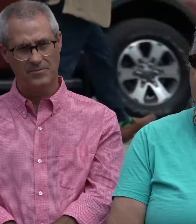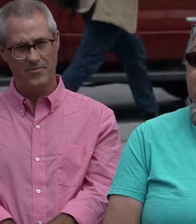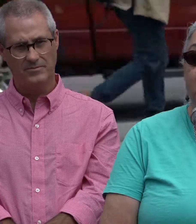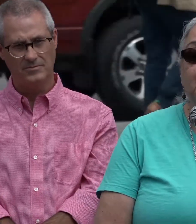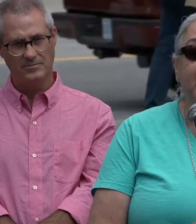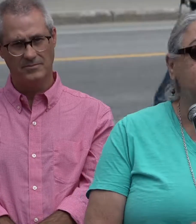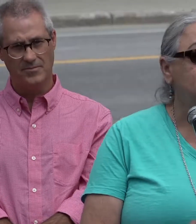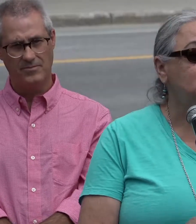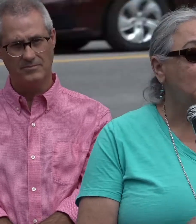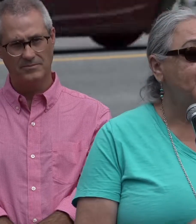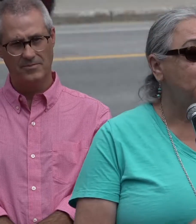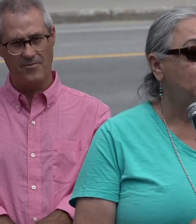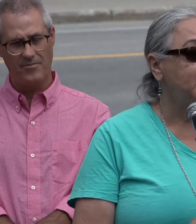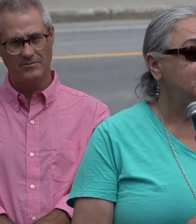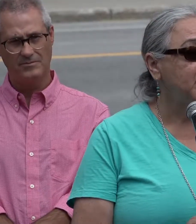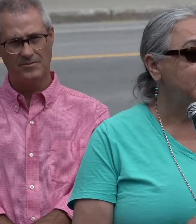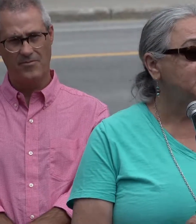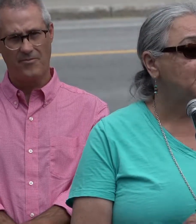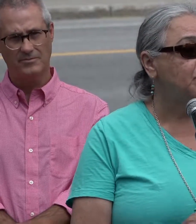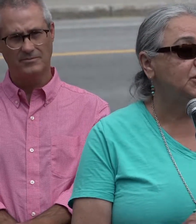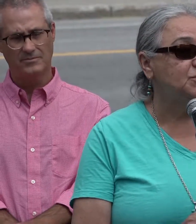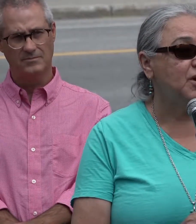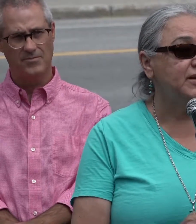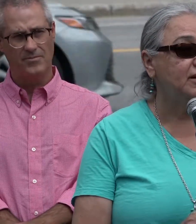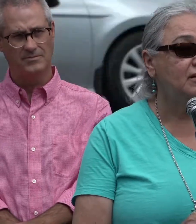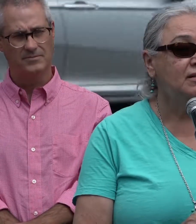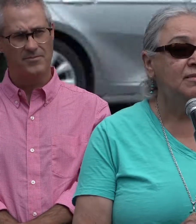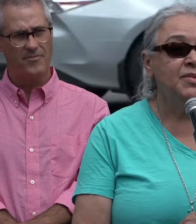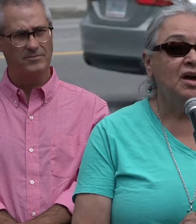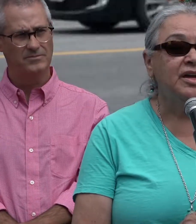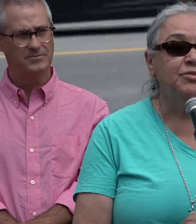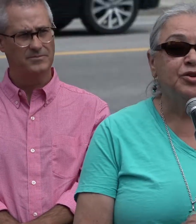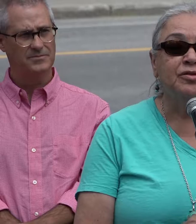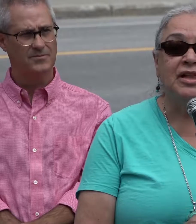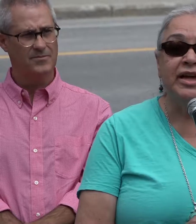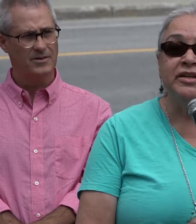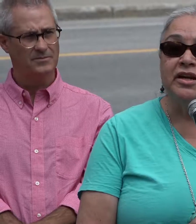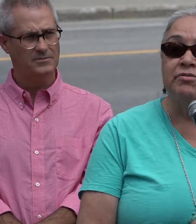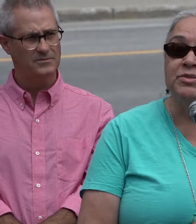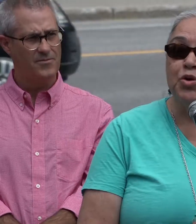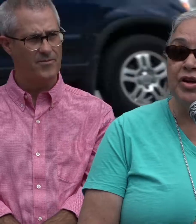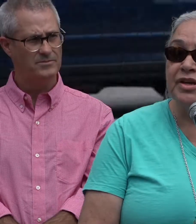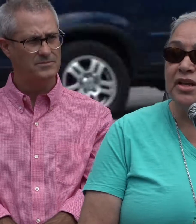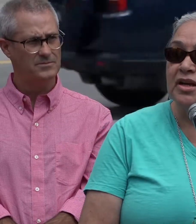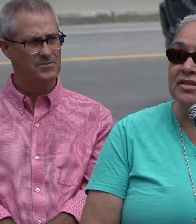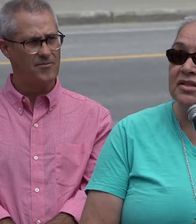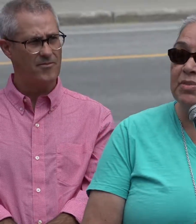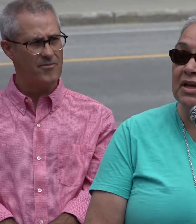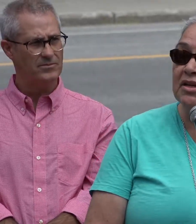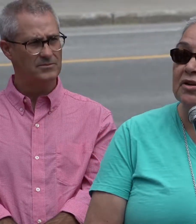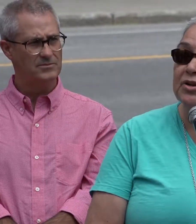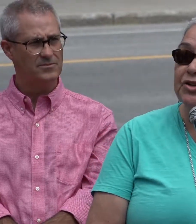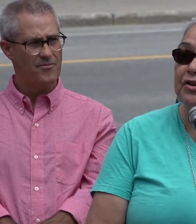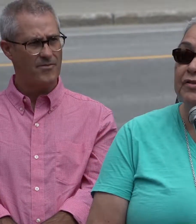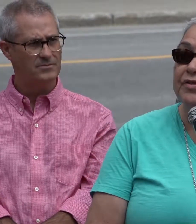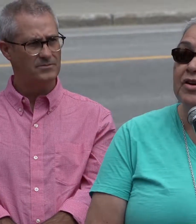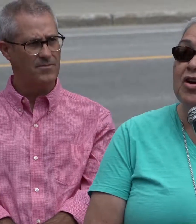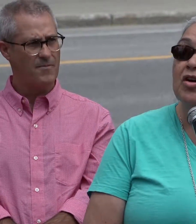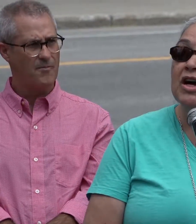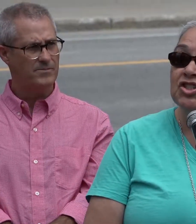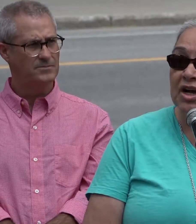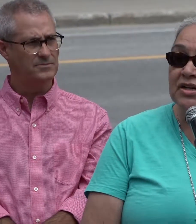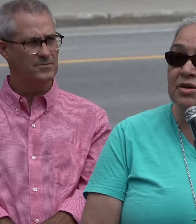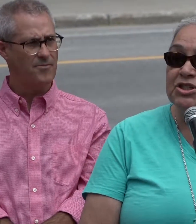I am a very proud Anishinaabe woman. My name is Barbara Dumont Hill. I am Turtle Clan and I was born on the Kittikumzibi Indian Reserve.